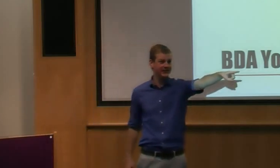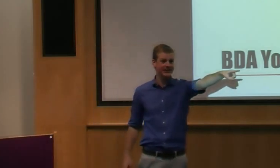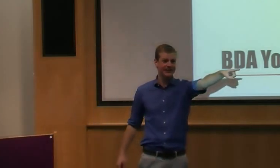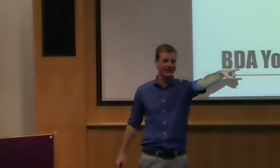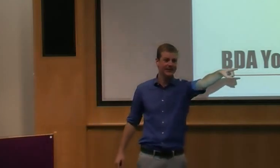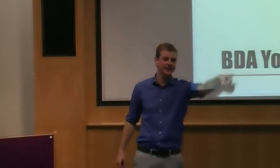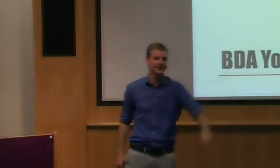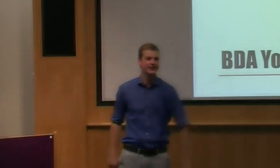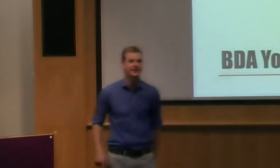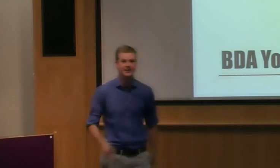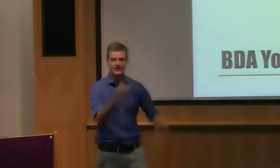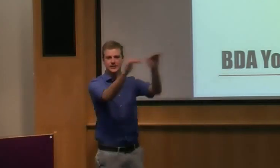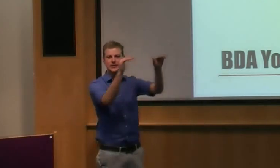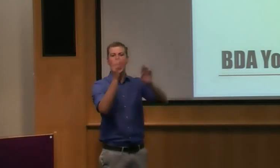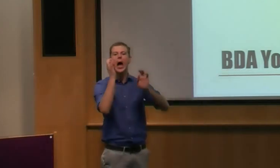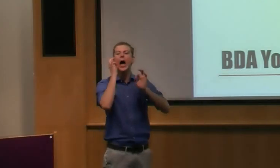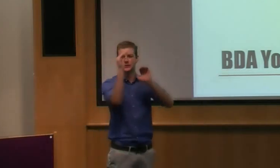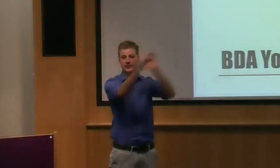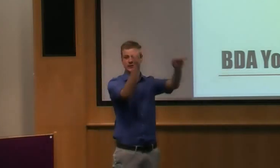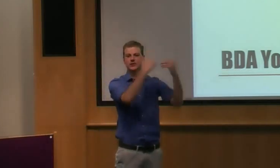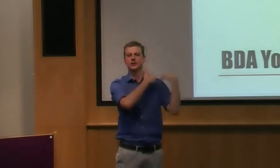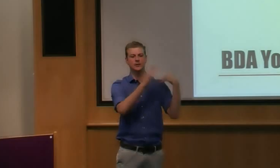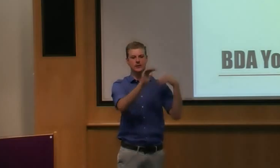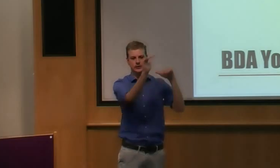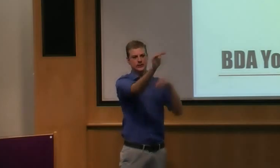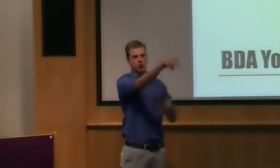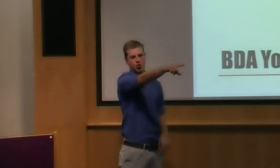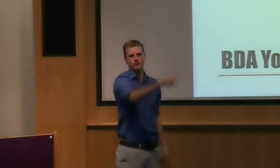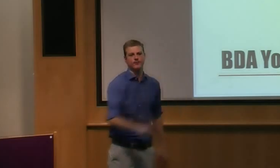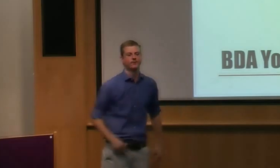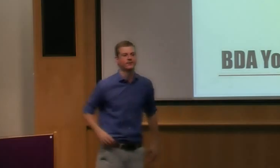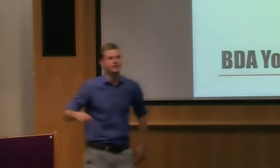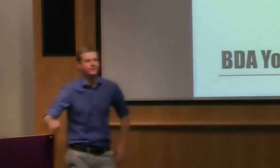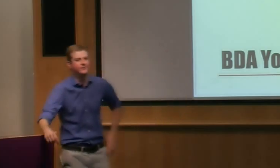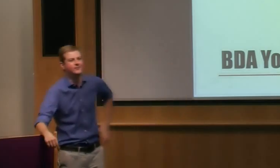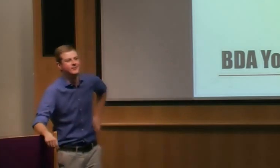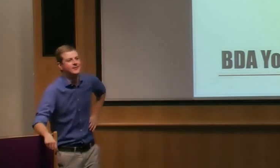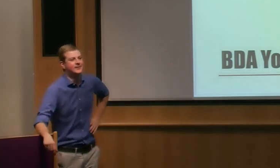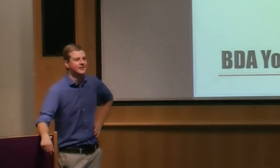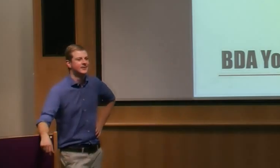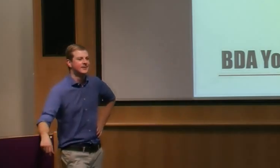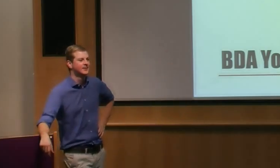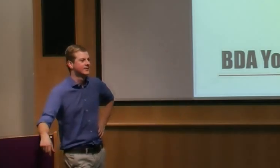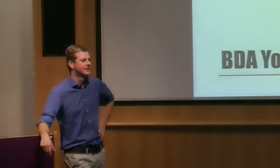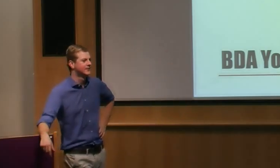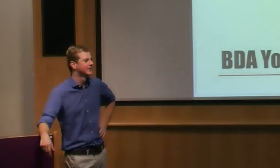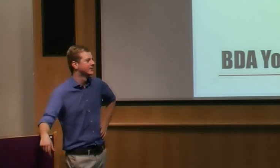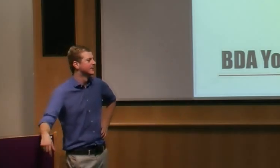Ah, the president of the organisation I was speaking to before. Before, so we can speak about that.